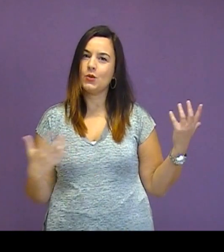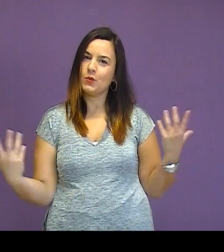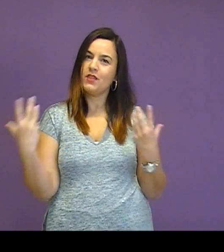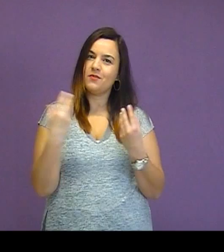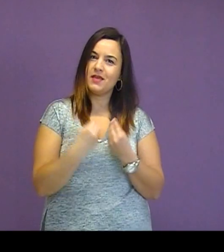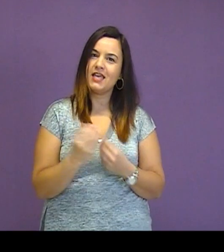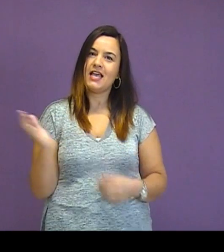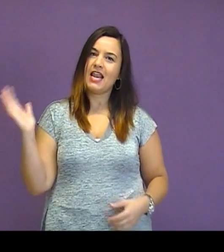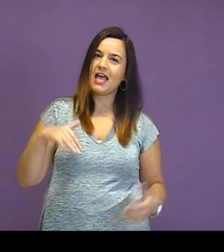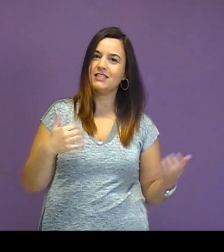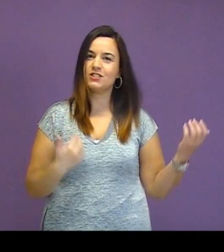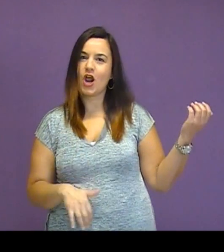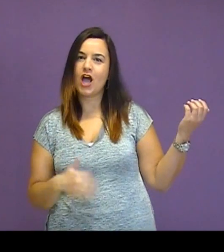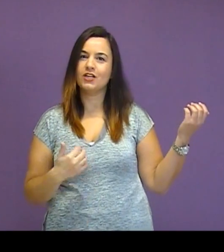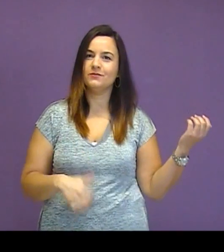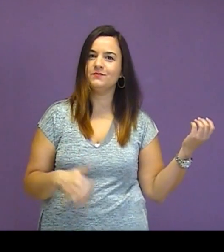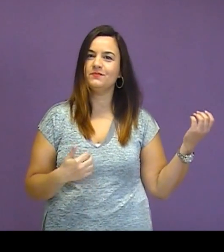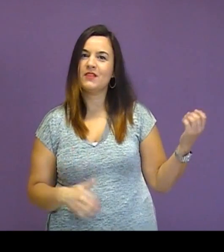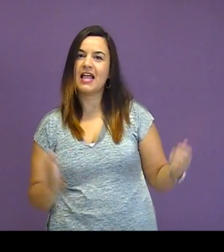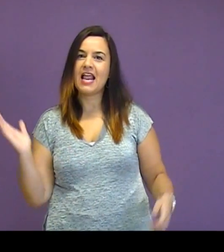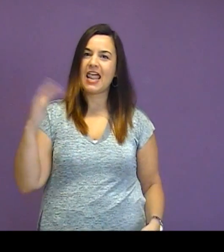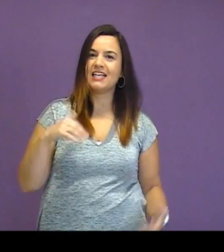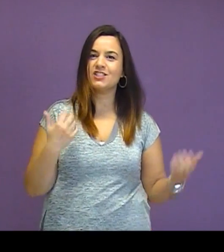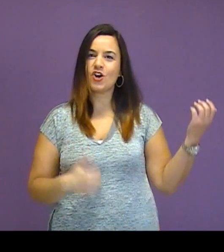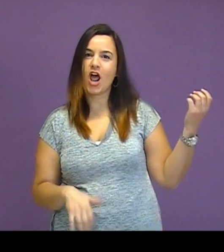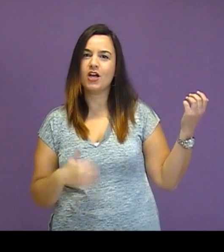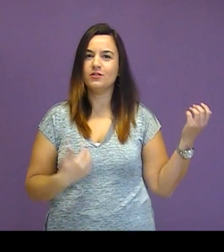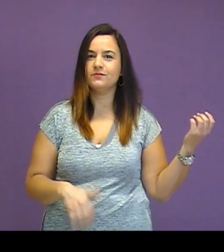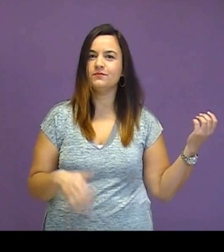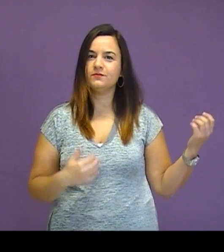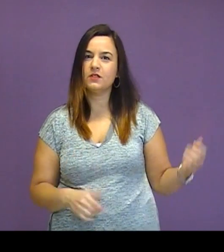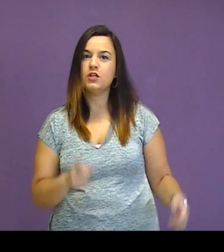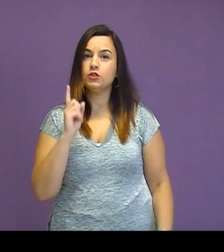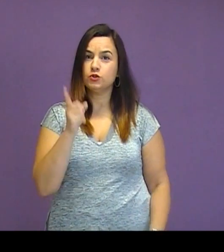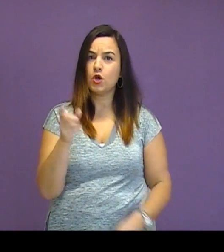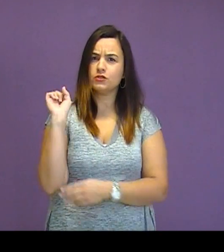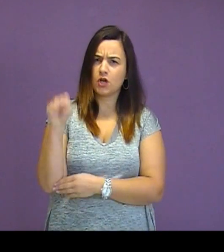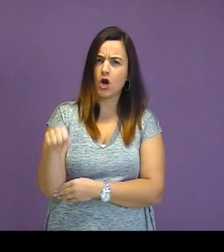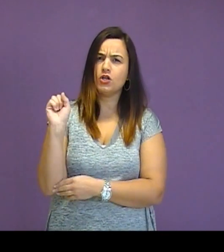me. Let's rock, let's rock. Just nod your